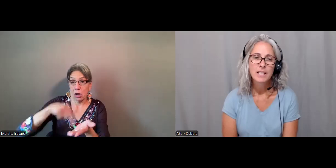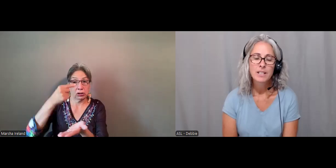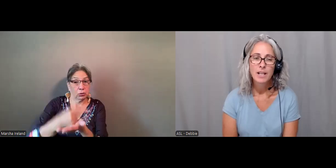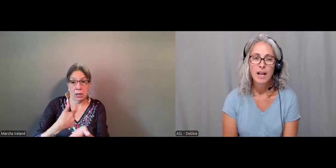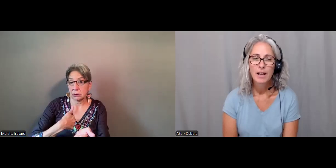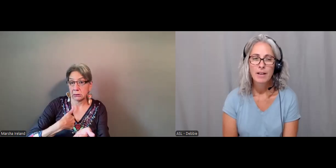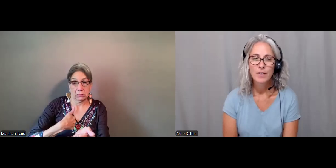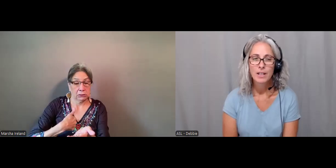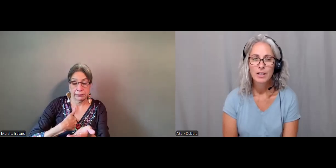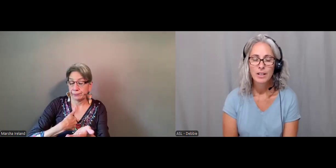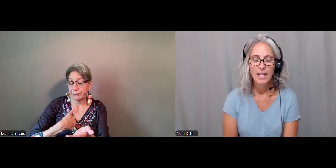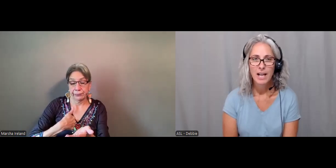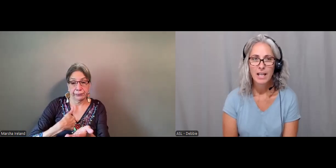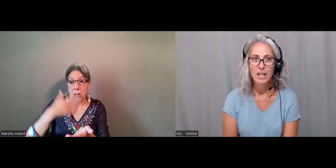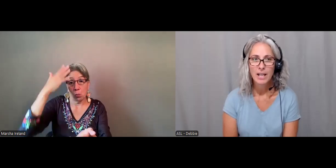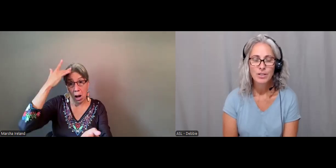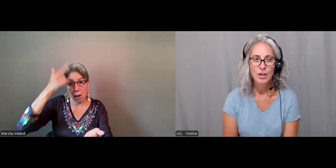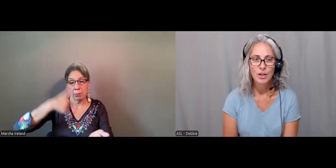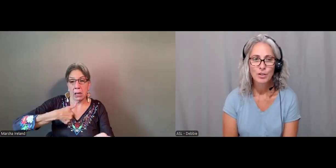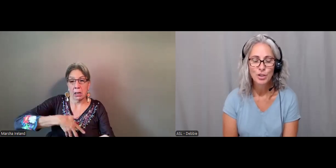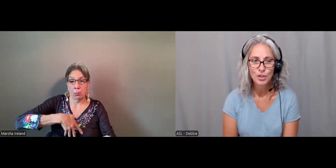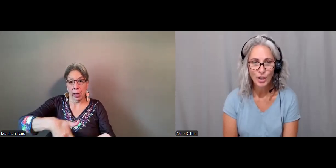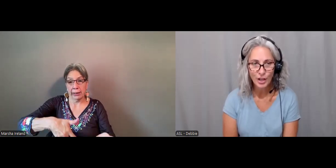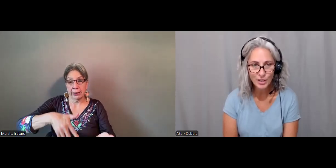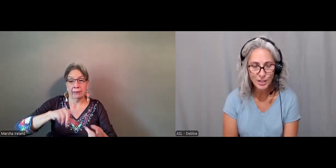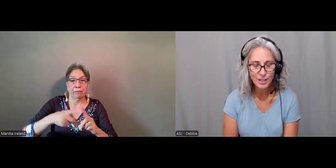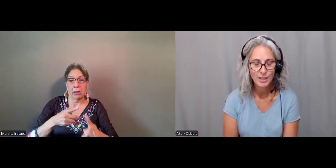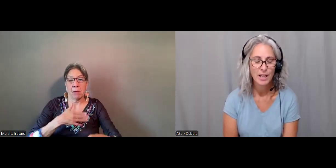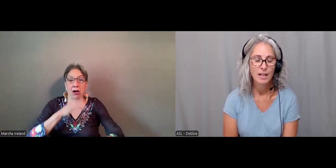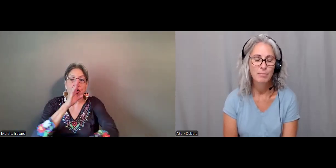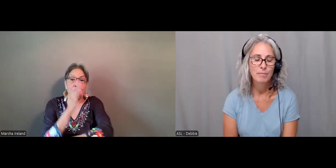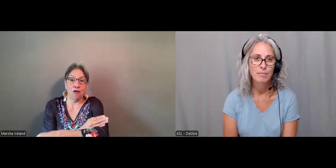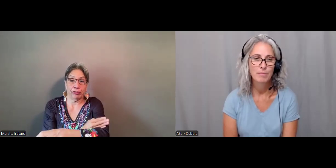I didn't feel that I aligned or understood